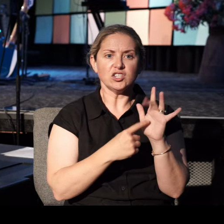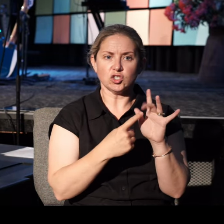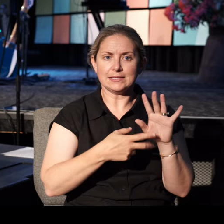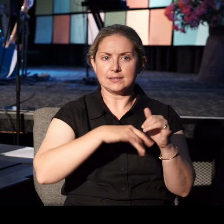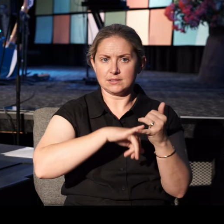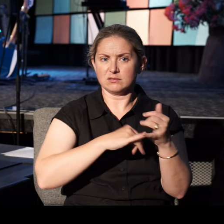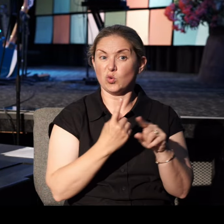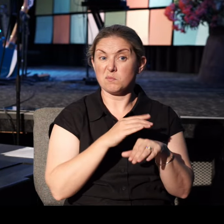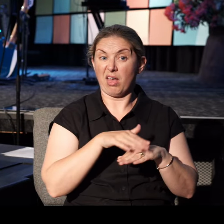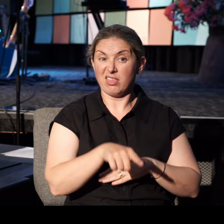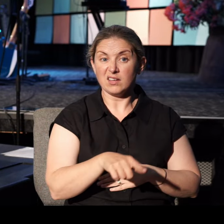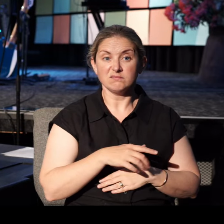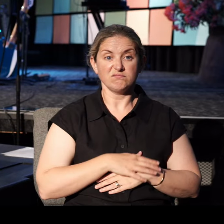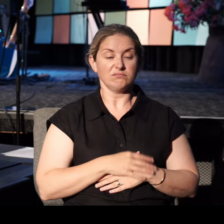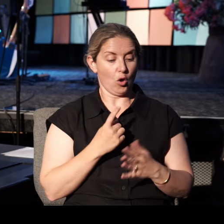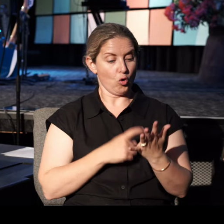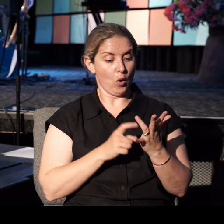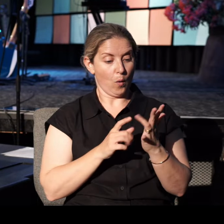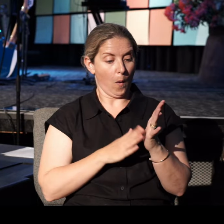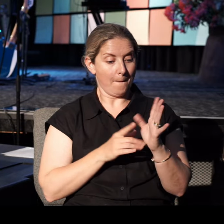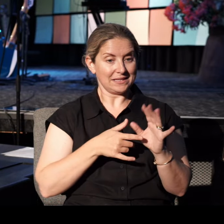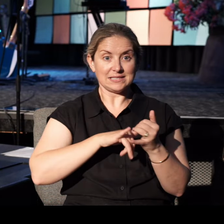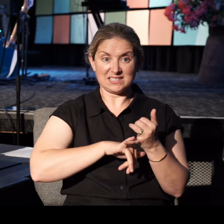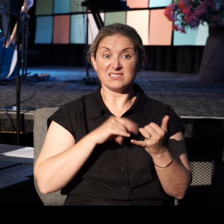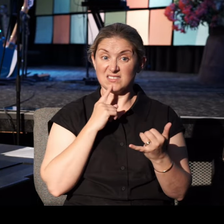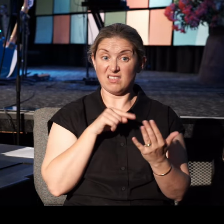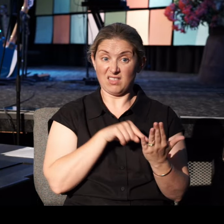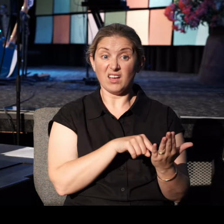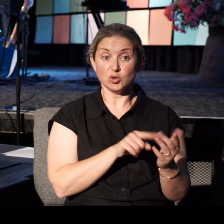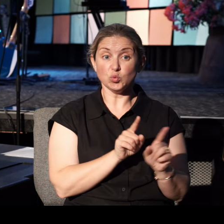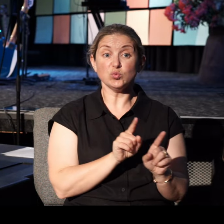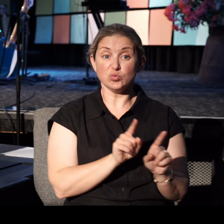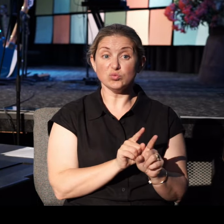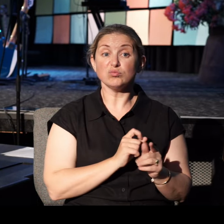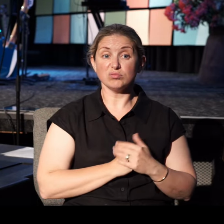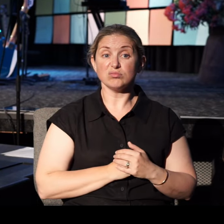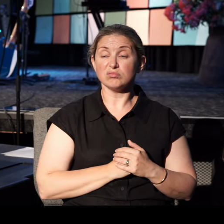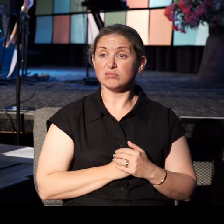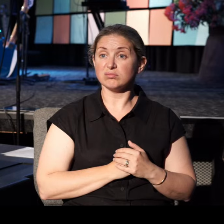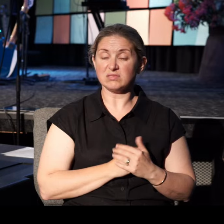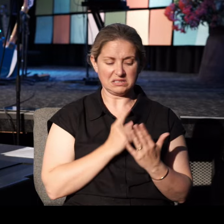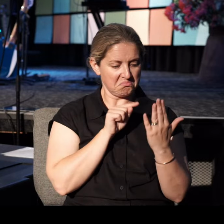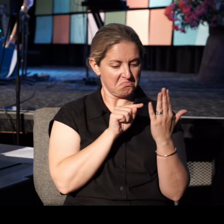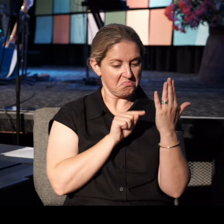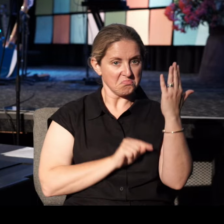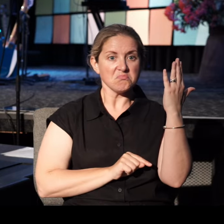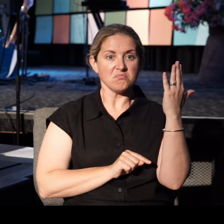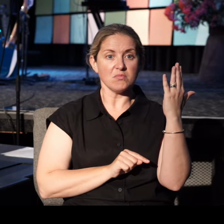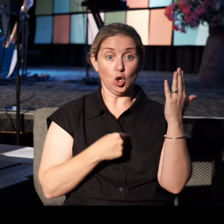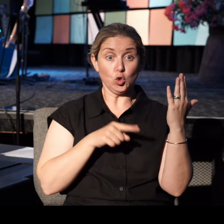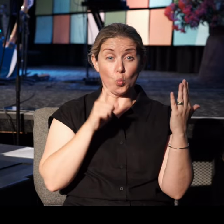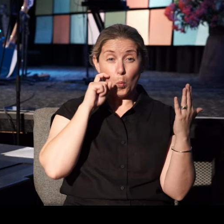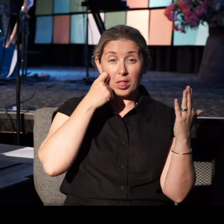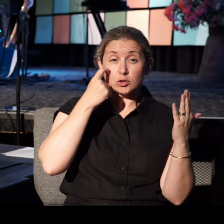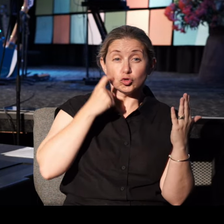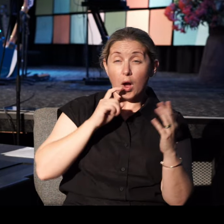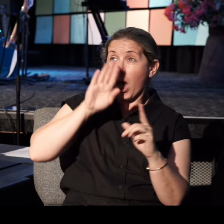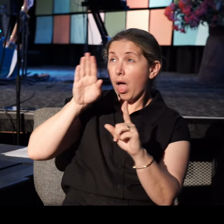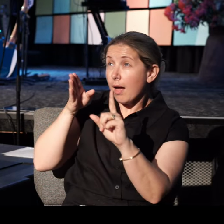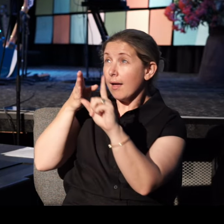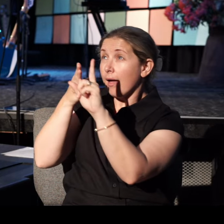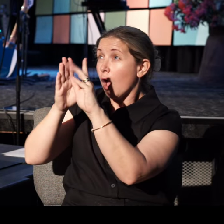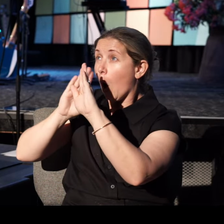chapter 7, we do not do what we want to do and so on. And Romans chapter 8, there's various passages that speak about the expectation of sin in the